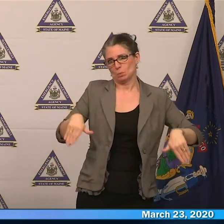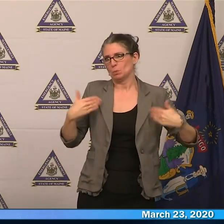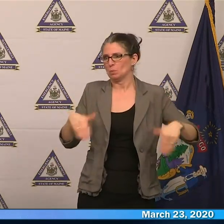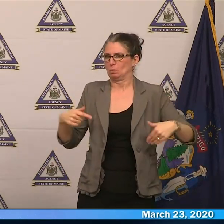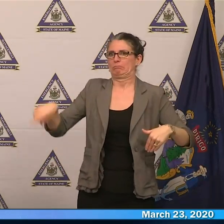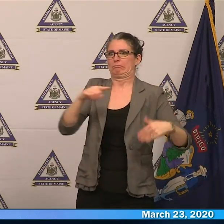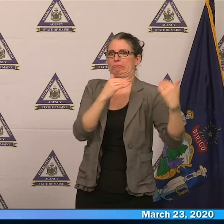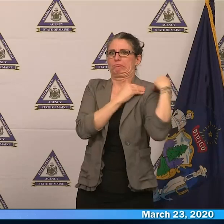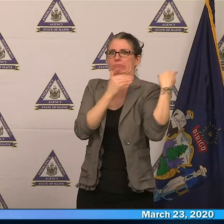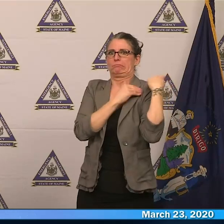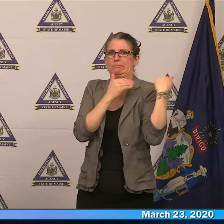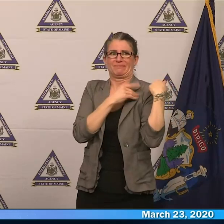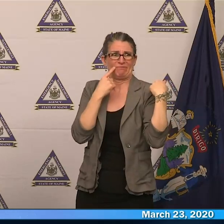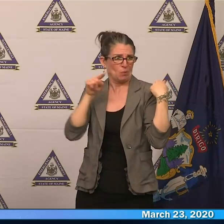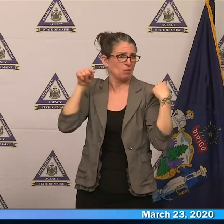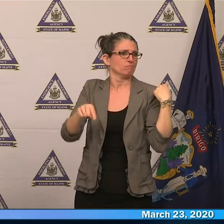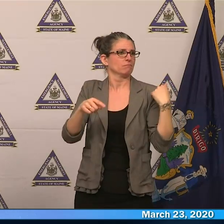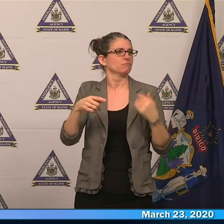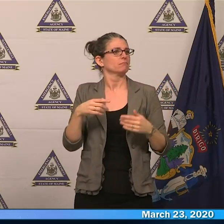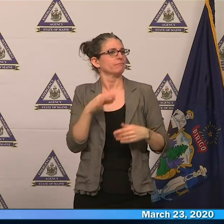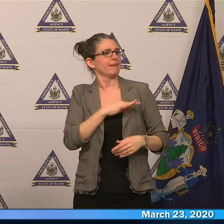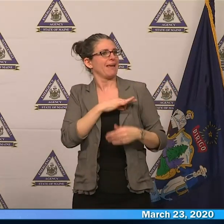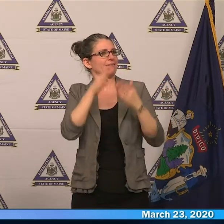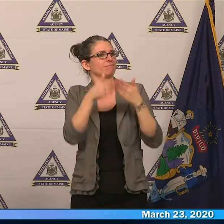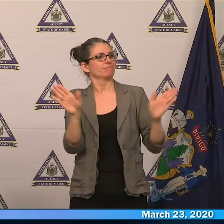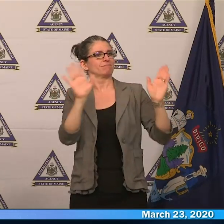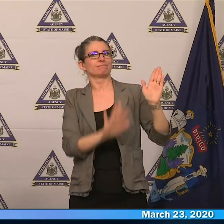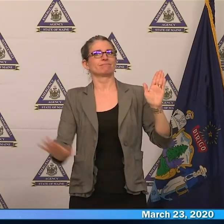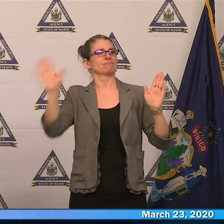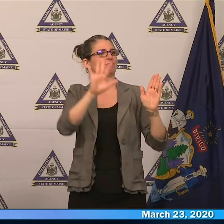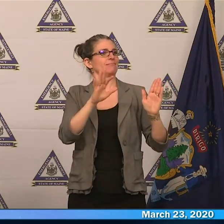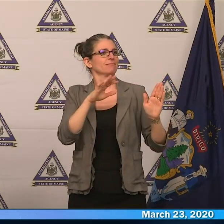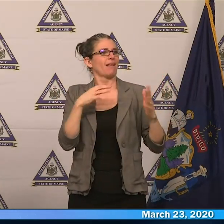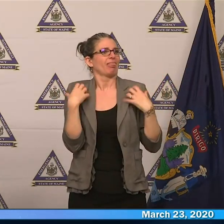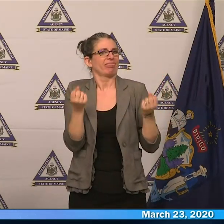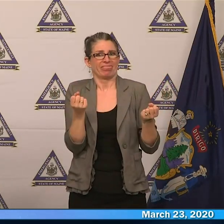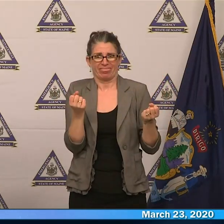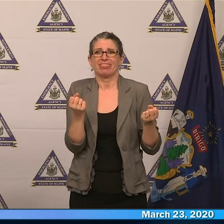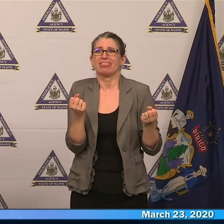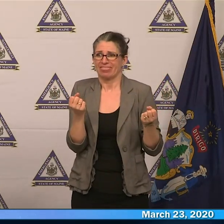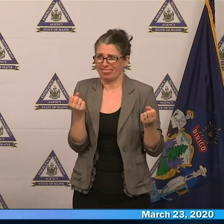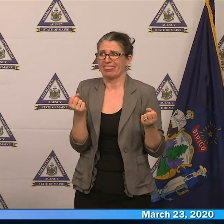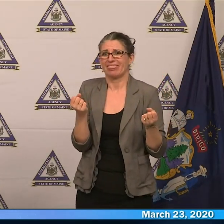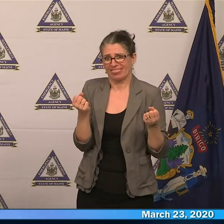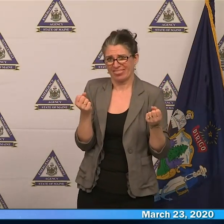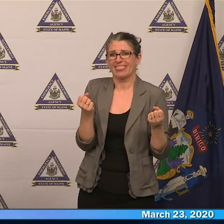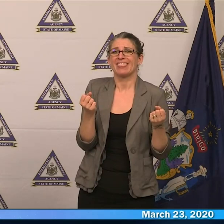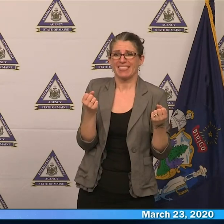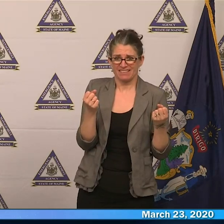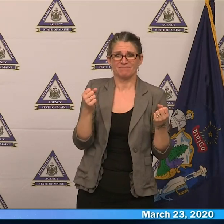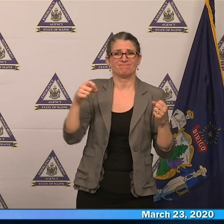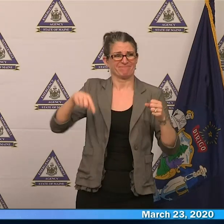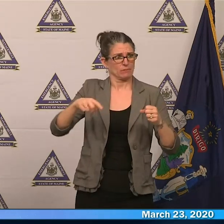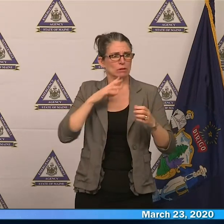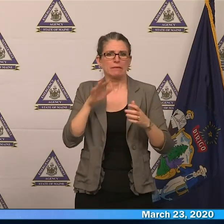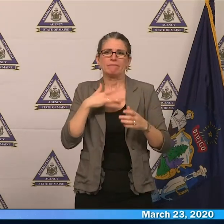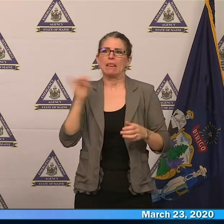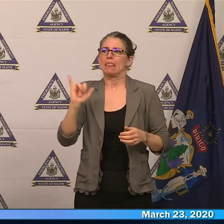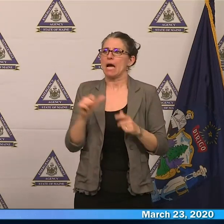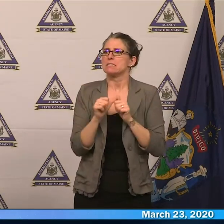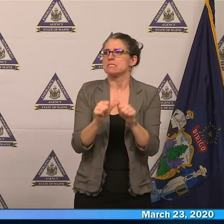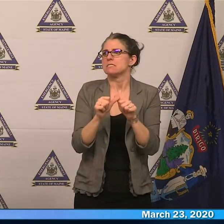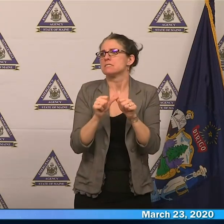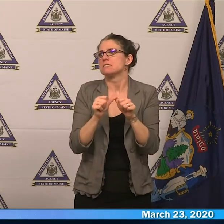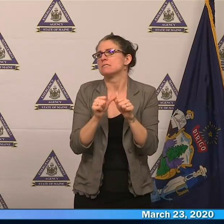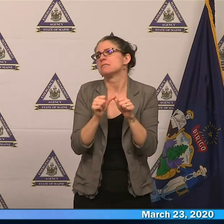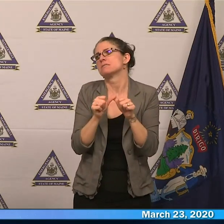have tried where possible to ask my team to go home, spend time with their family, spend time with their dogs. I'm trying to do the